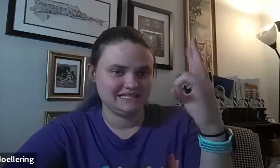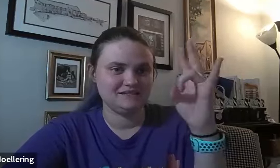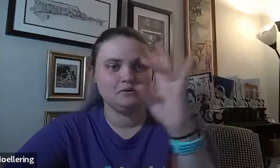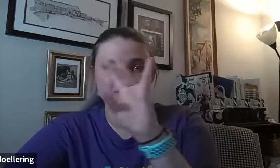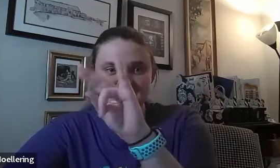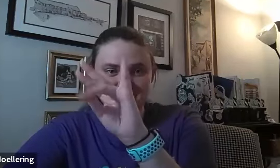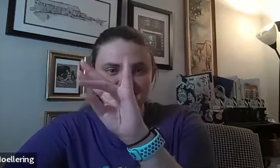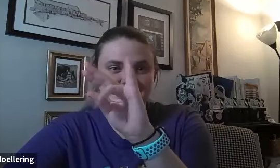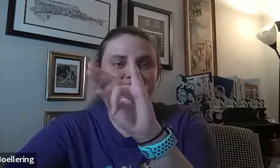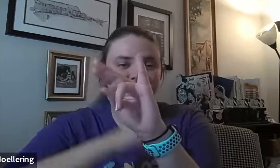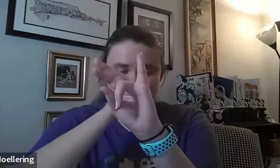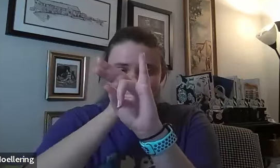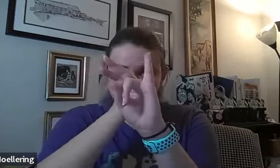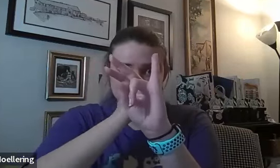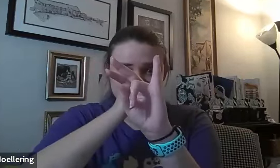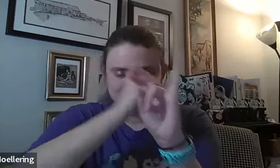17 or 17,